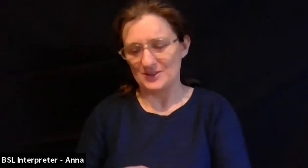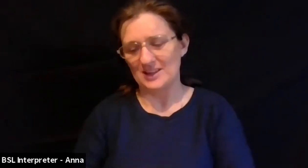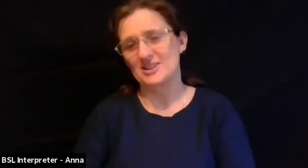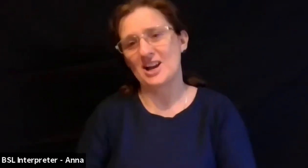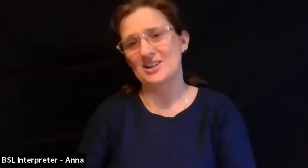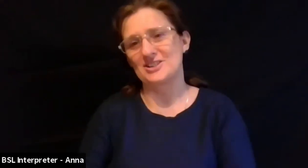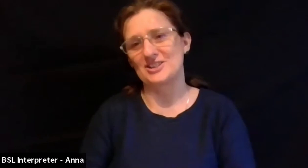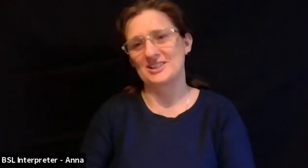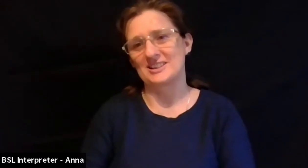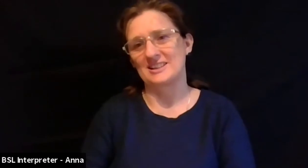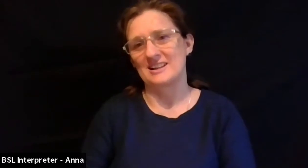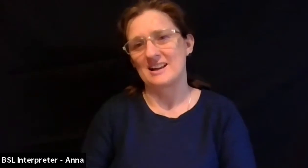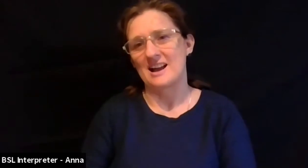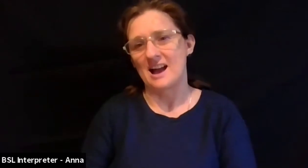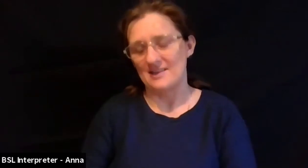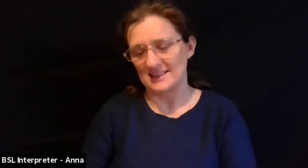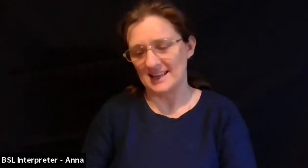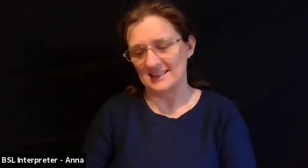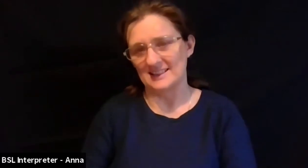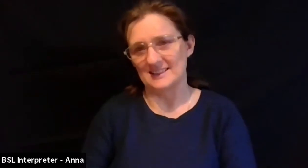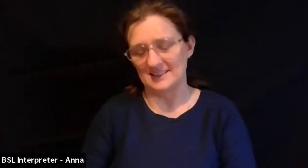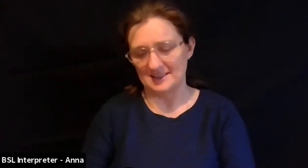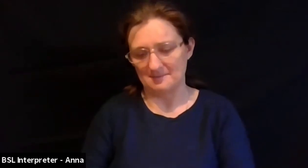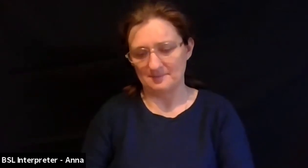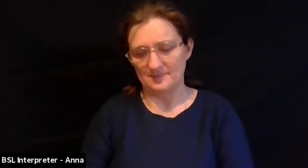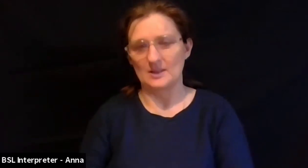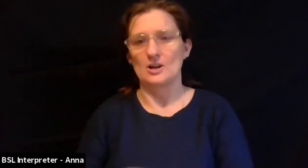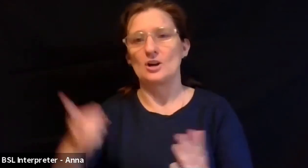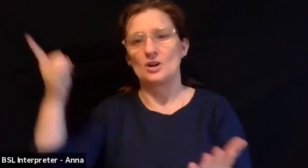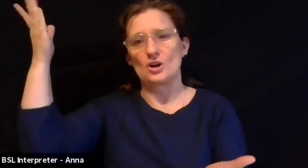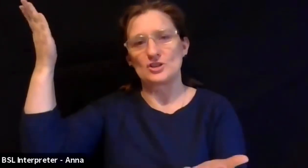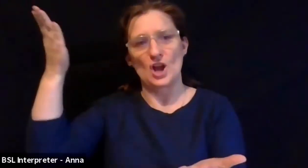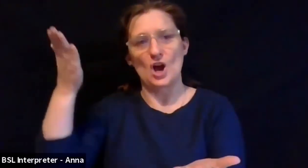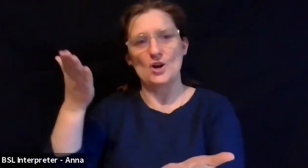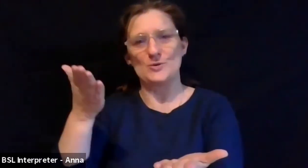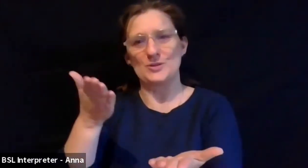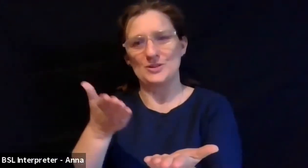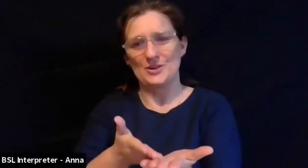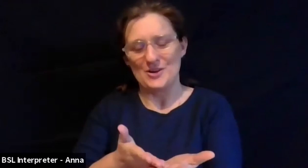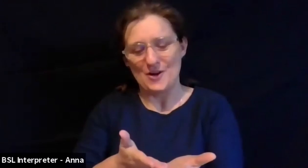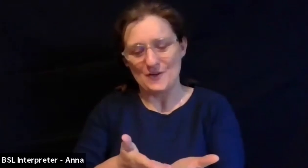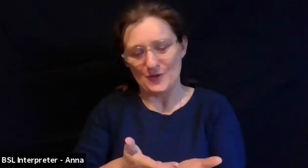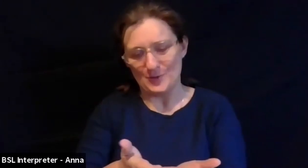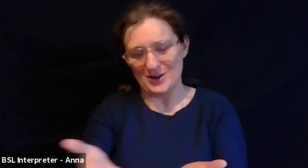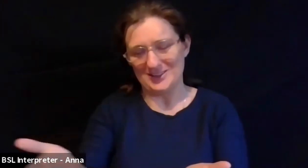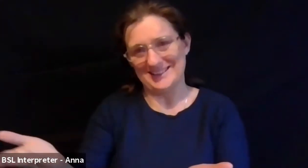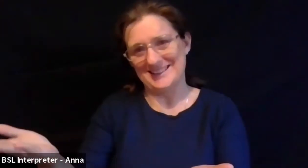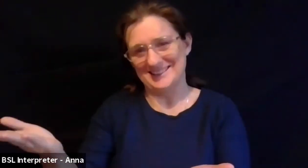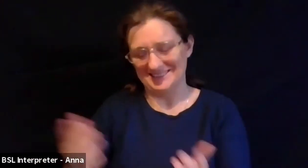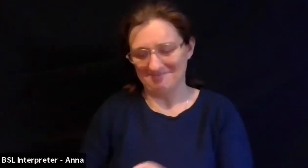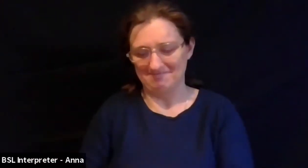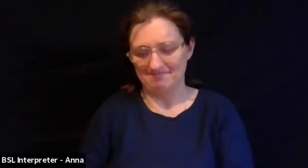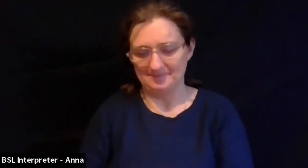Know their touch and their tenderness. God's own for the